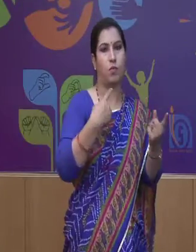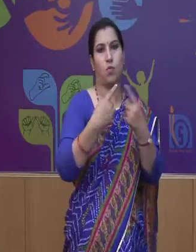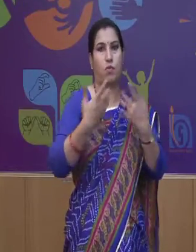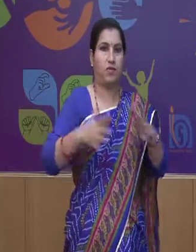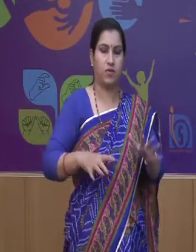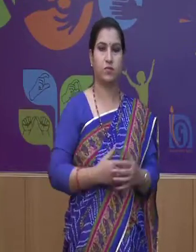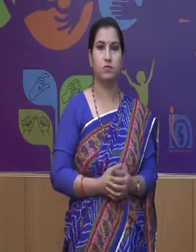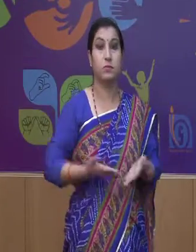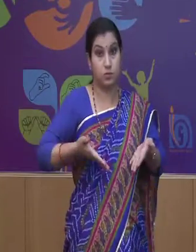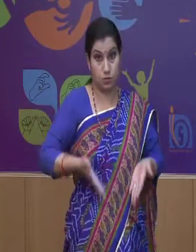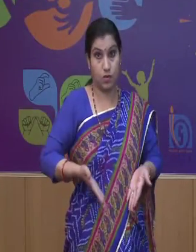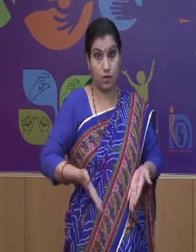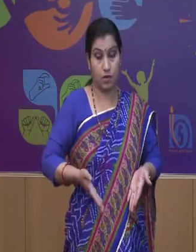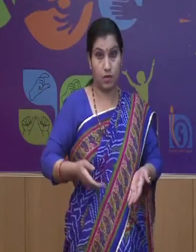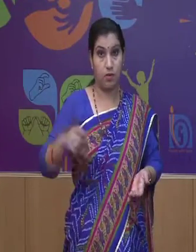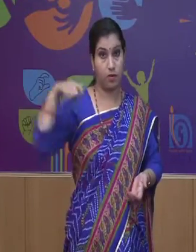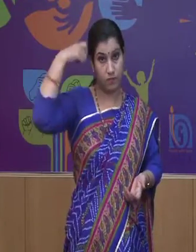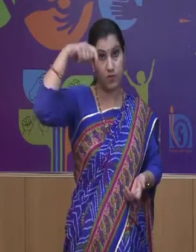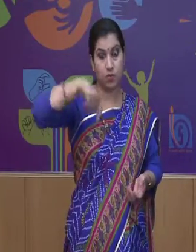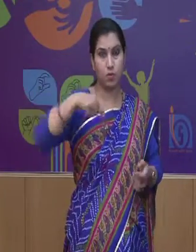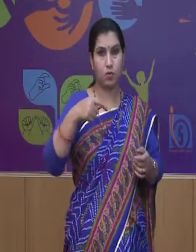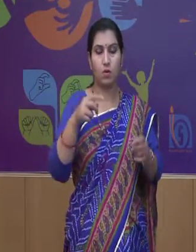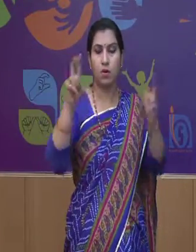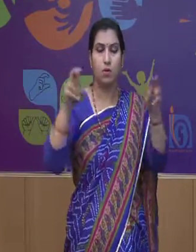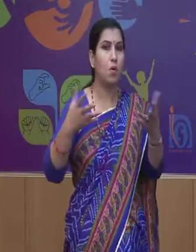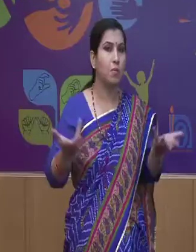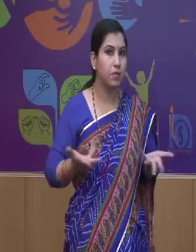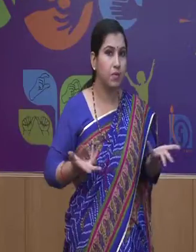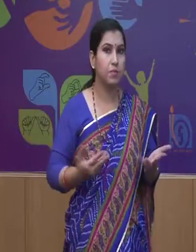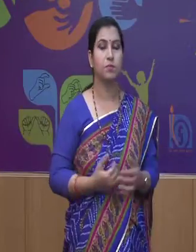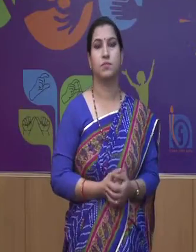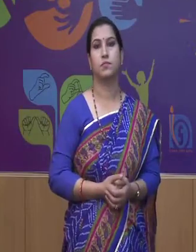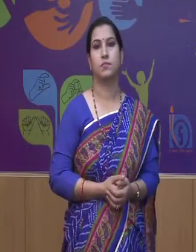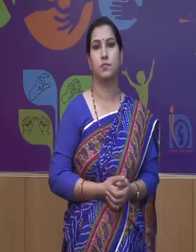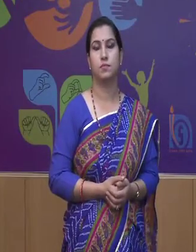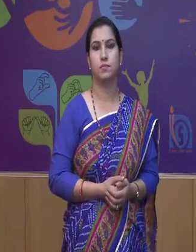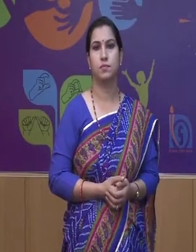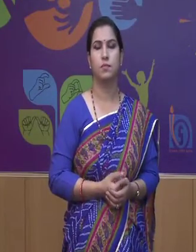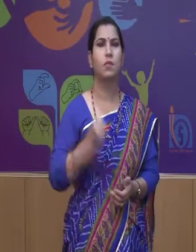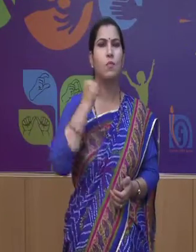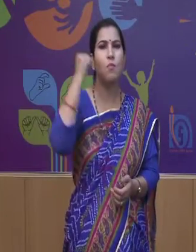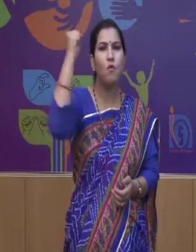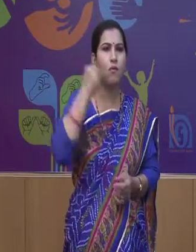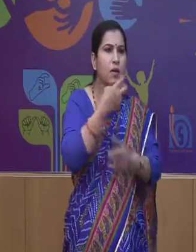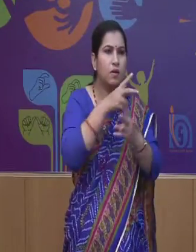In our today's video lecture, we will cover the topic Movements during British rule in